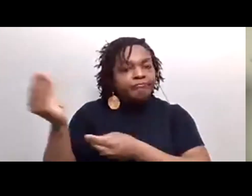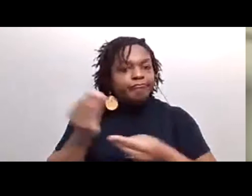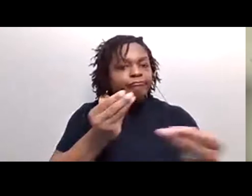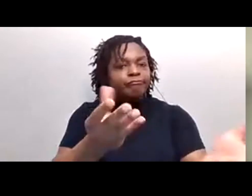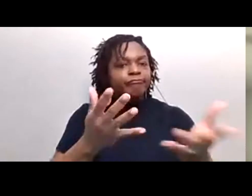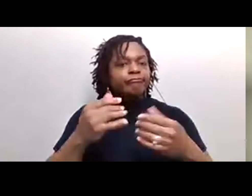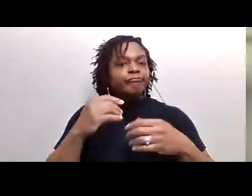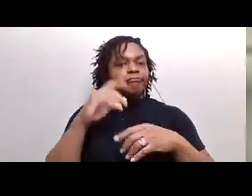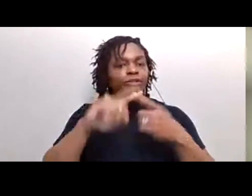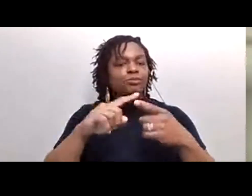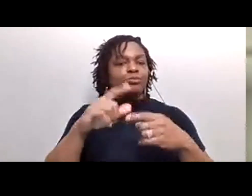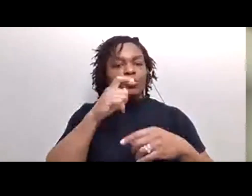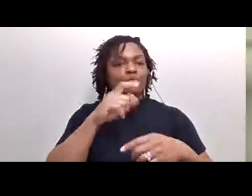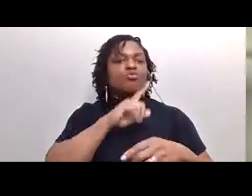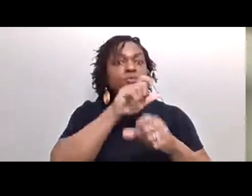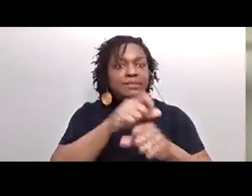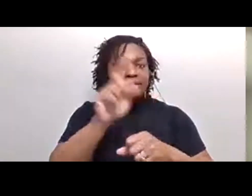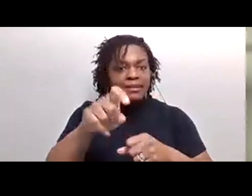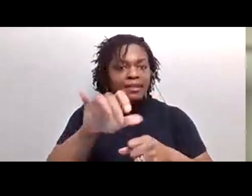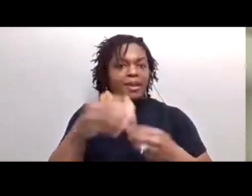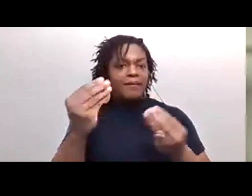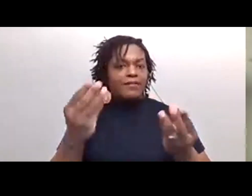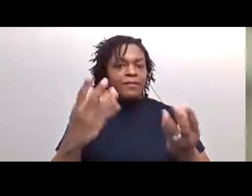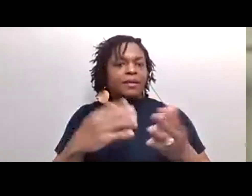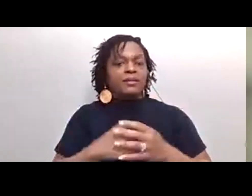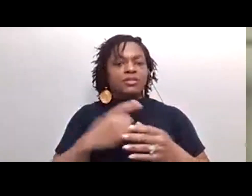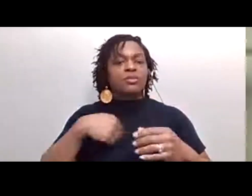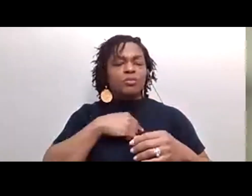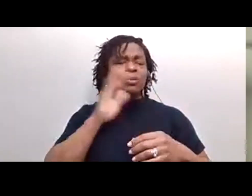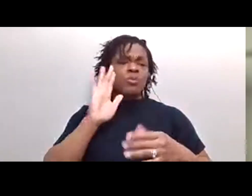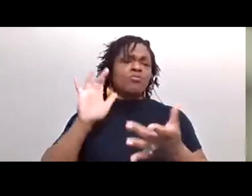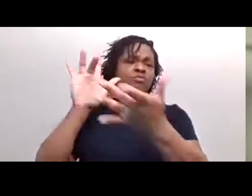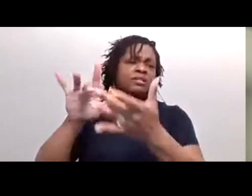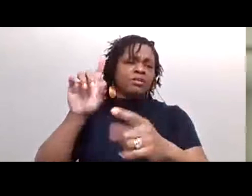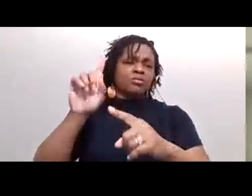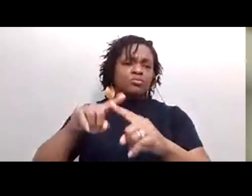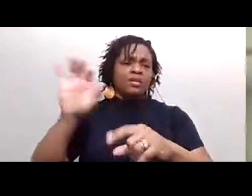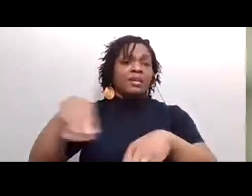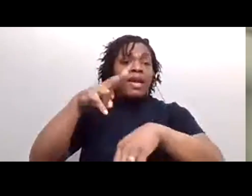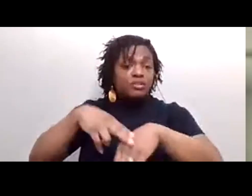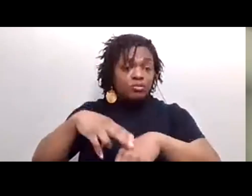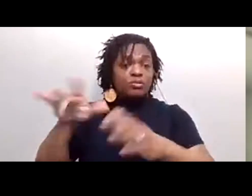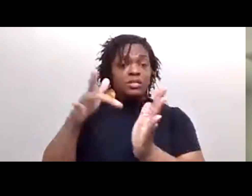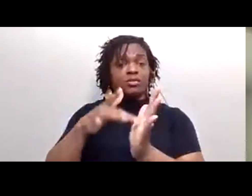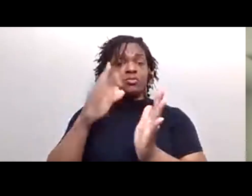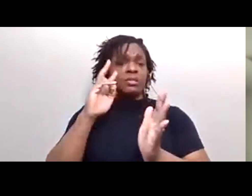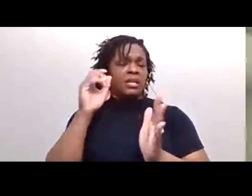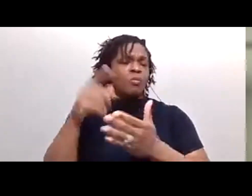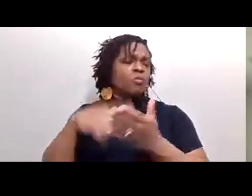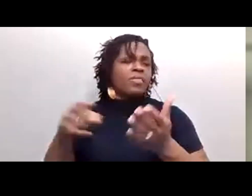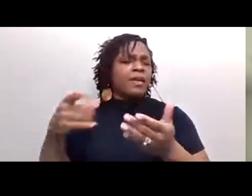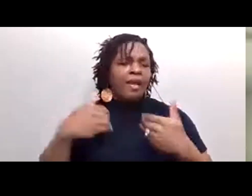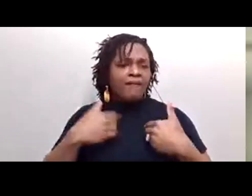We will be reaching out to the Fair Housing Action Center and see what resources they have available and how we